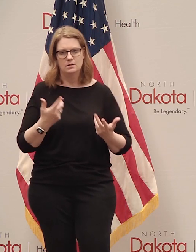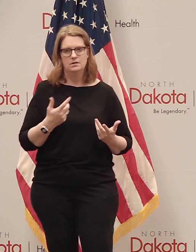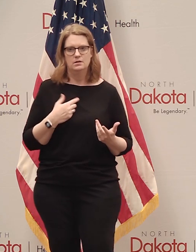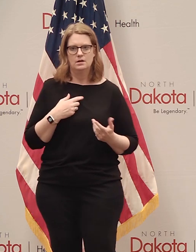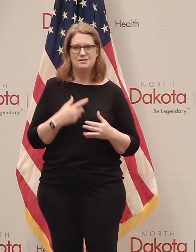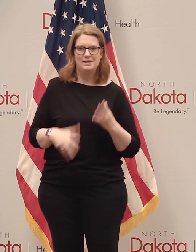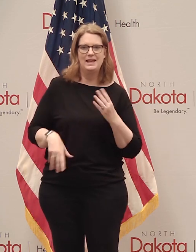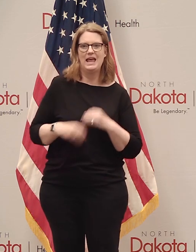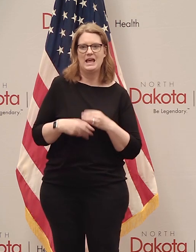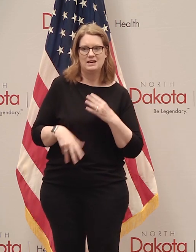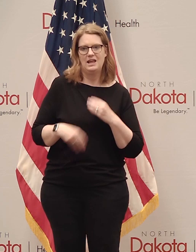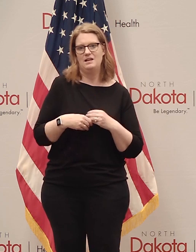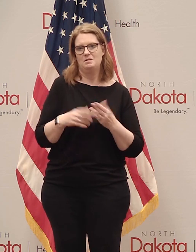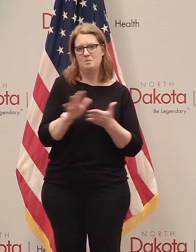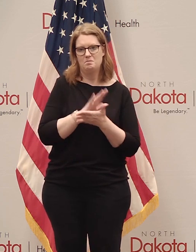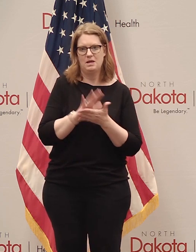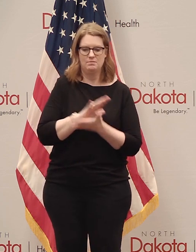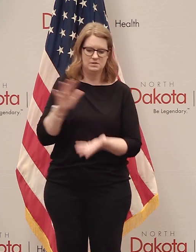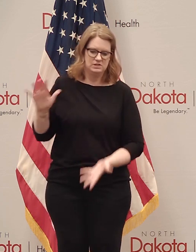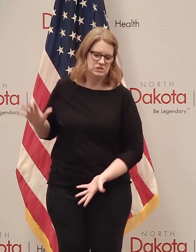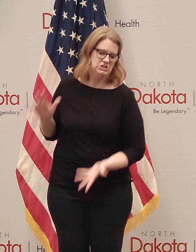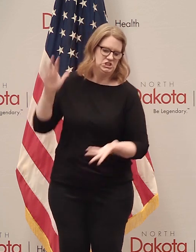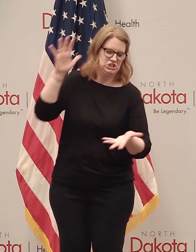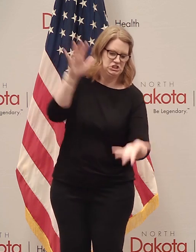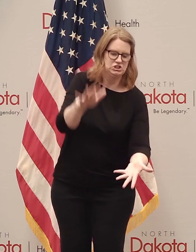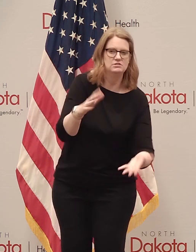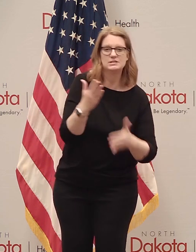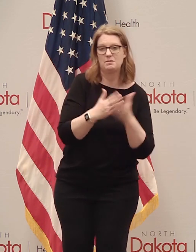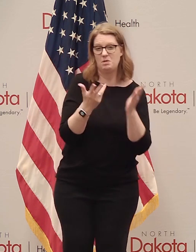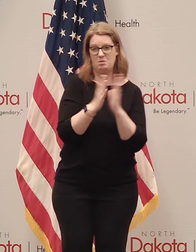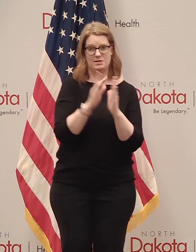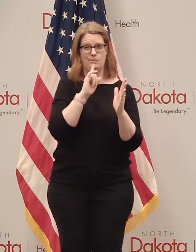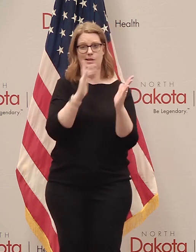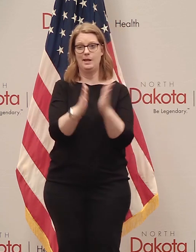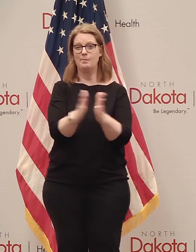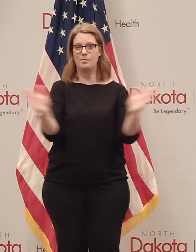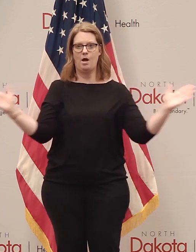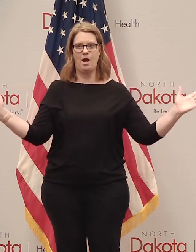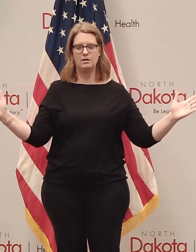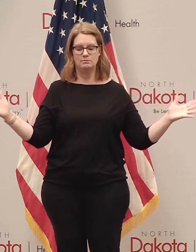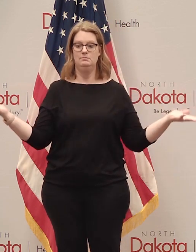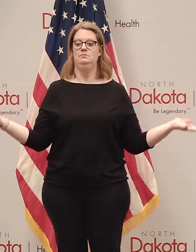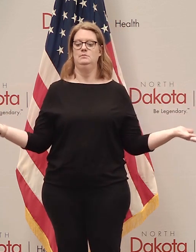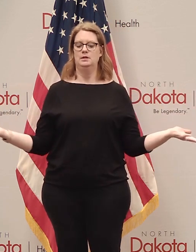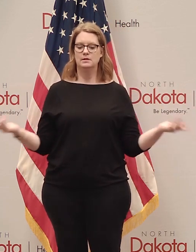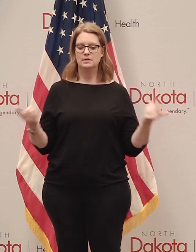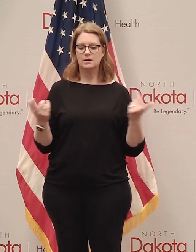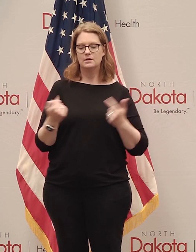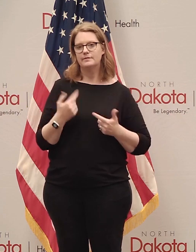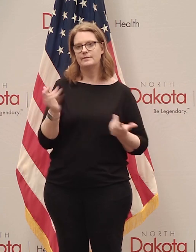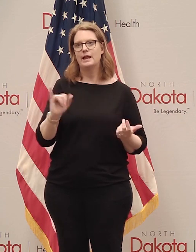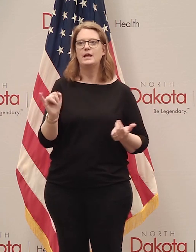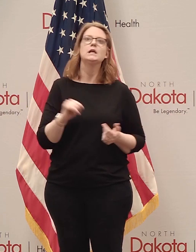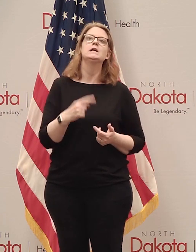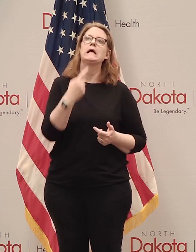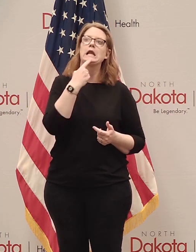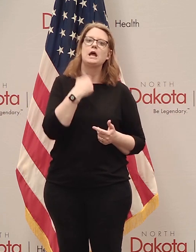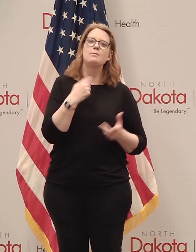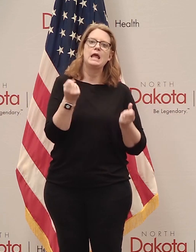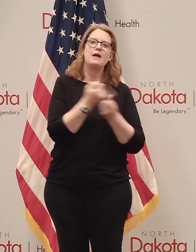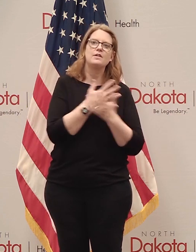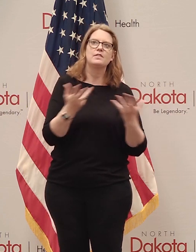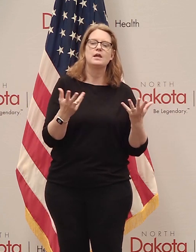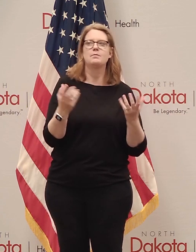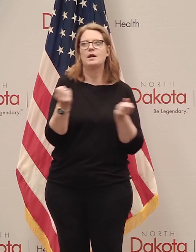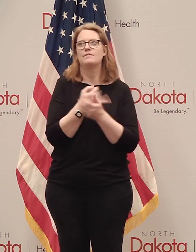loads with paper on some of these requests, because some of the requests are so broad. It's sort of like basically tell us everything about everything